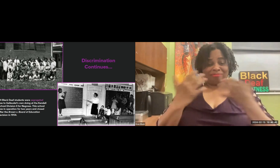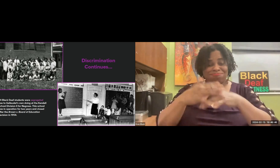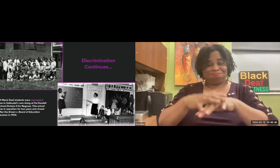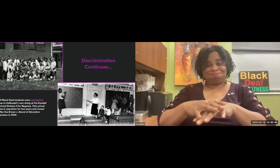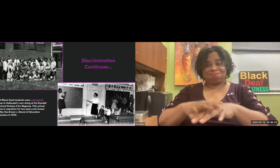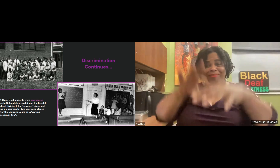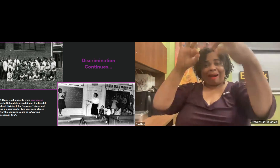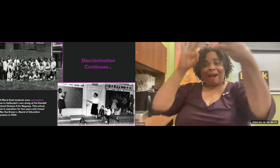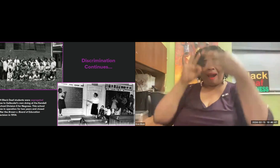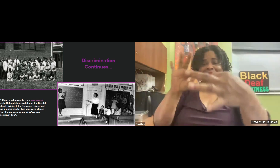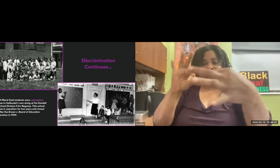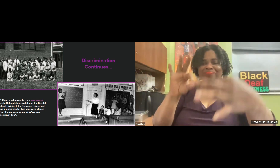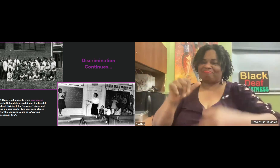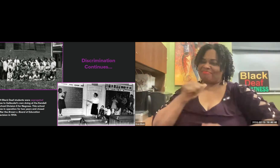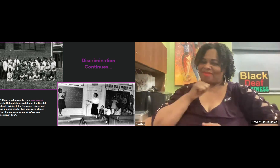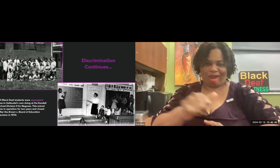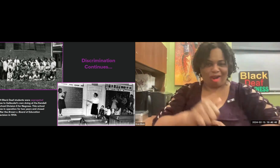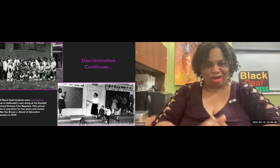made for us,